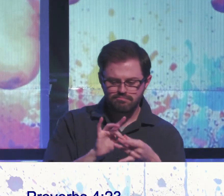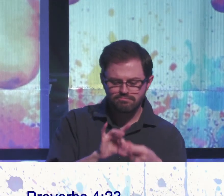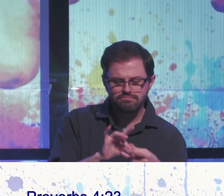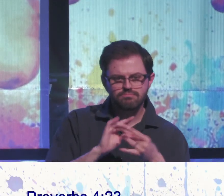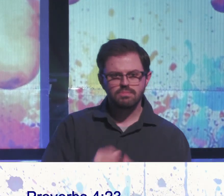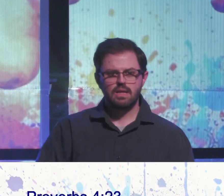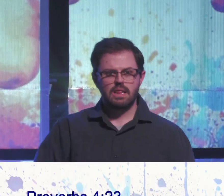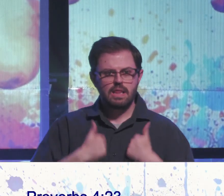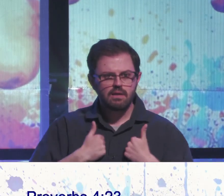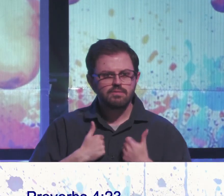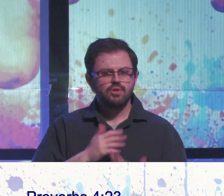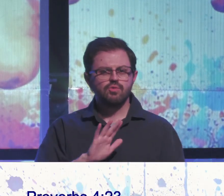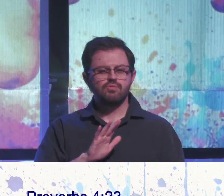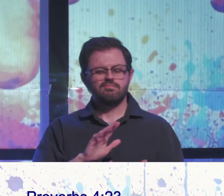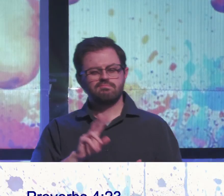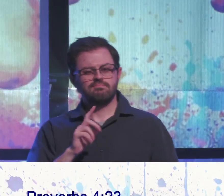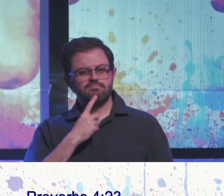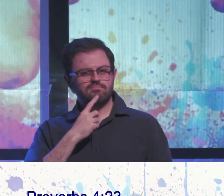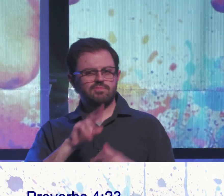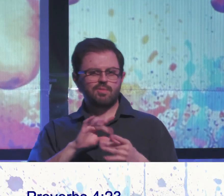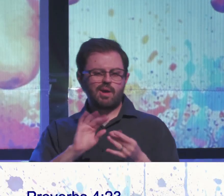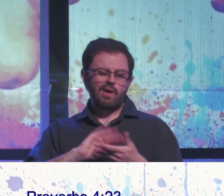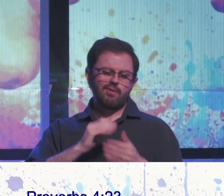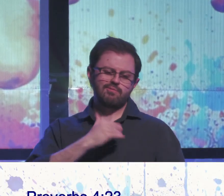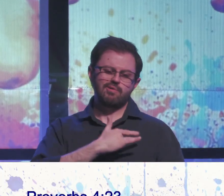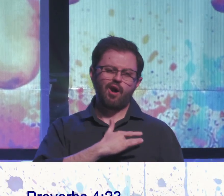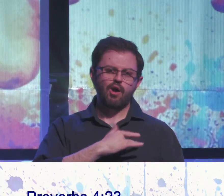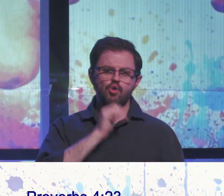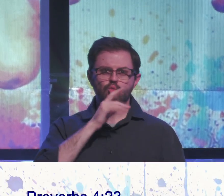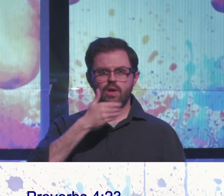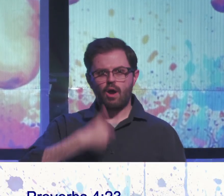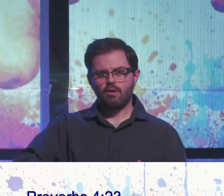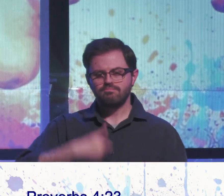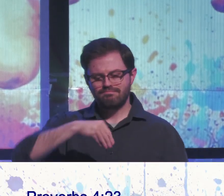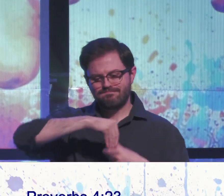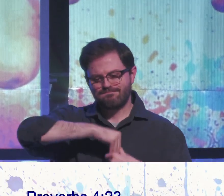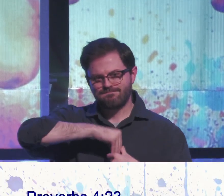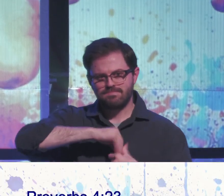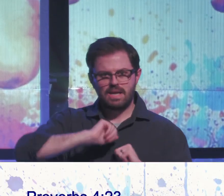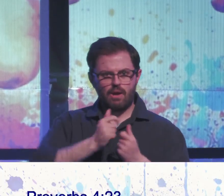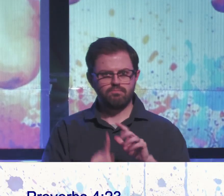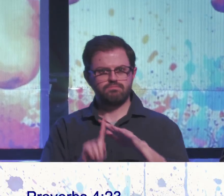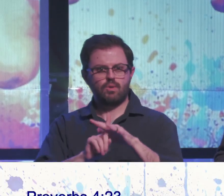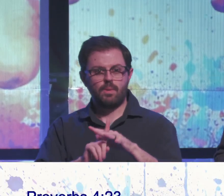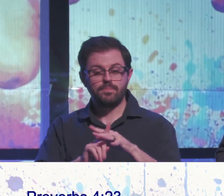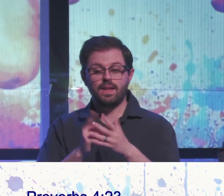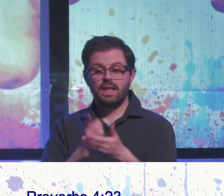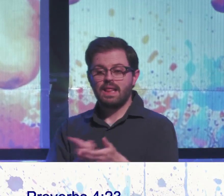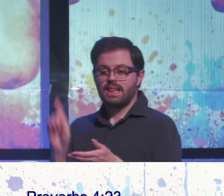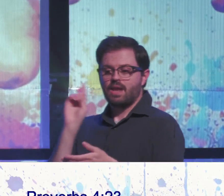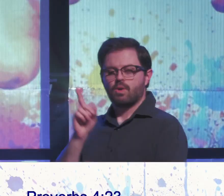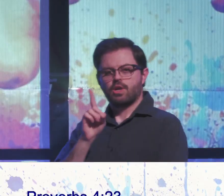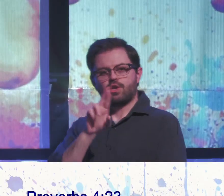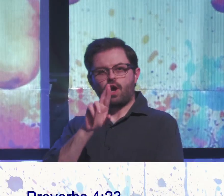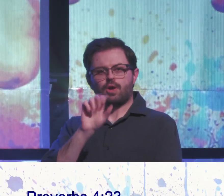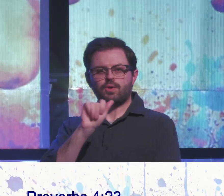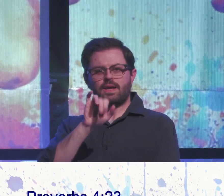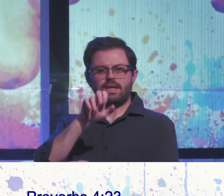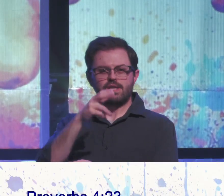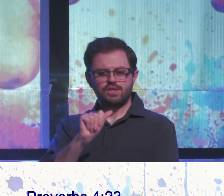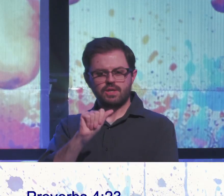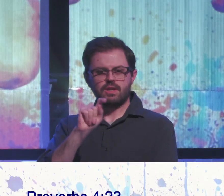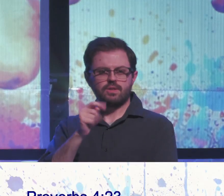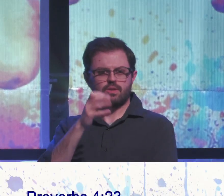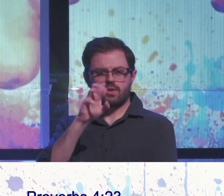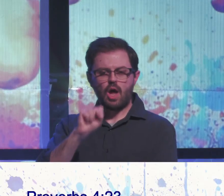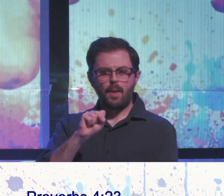like who we are, how we're going to show up, all right? And now last week, Dr. Aisha Thomas gave us a magical talk if you